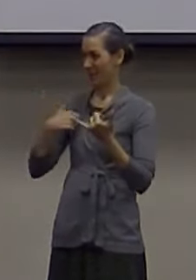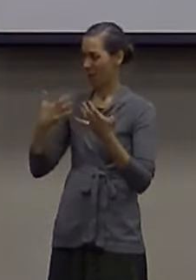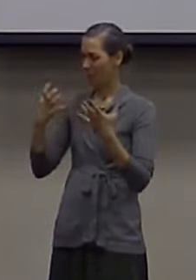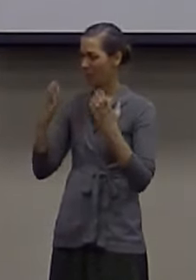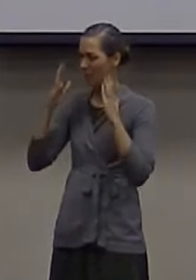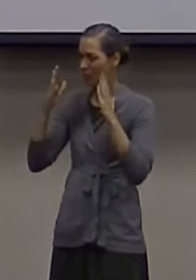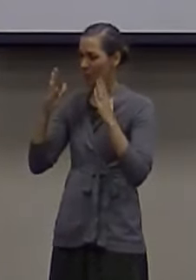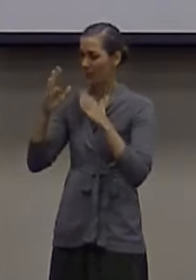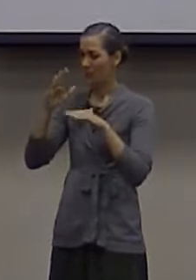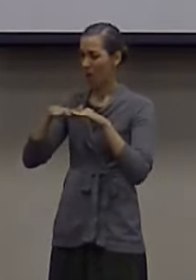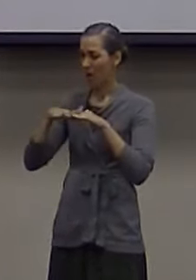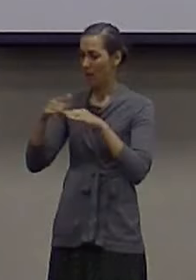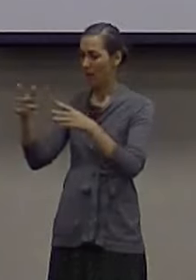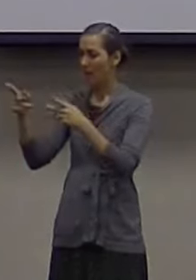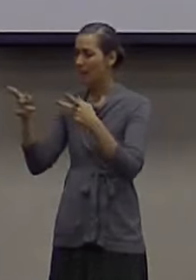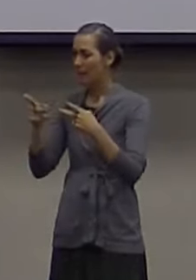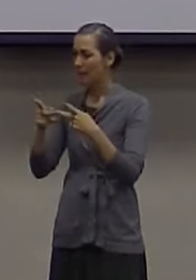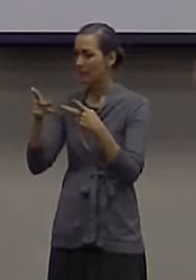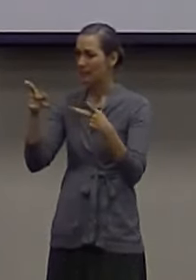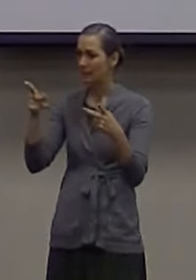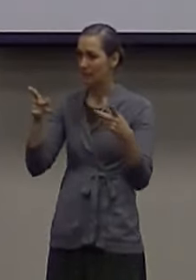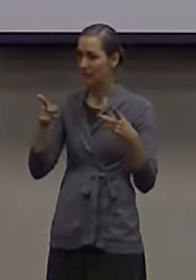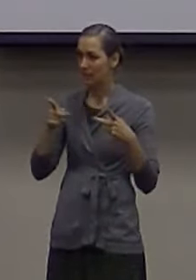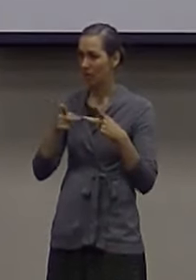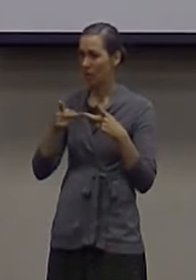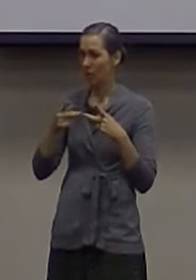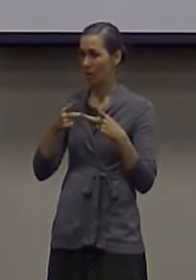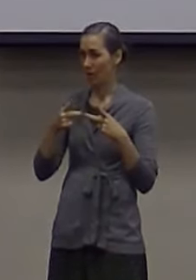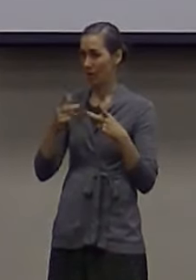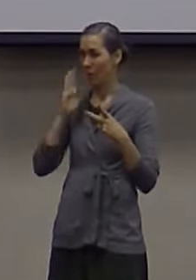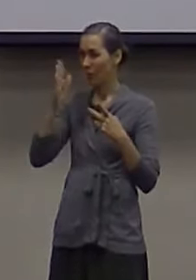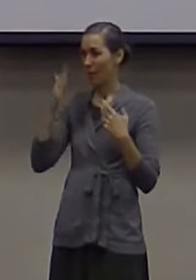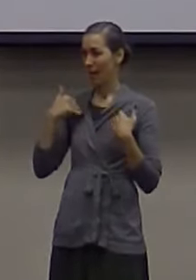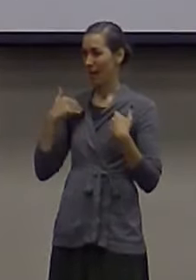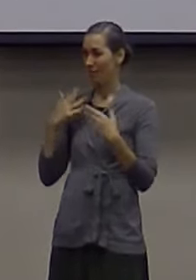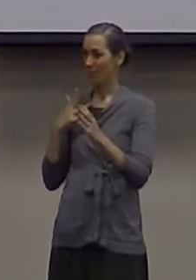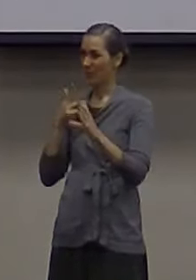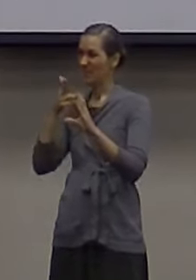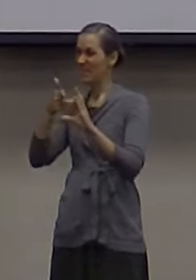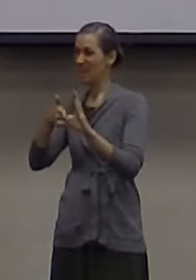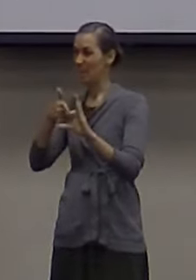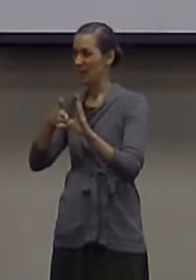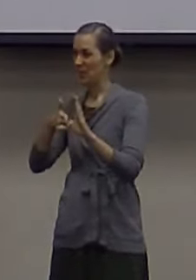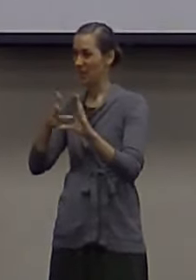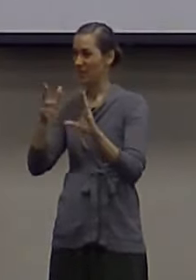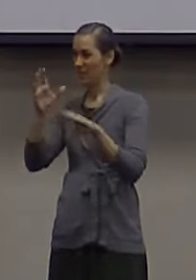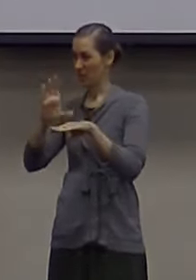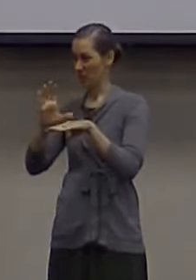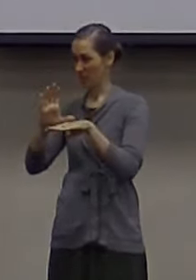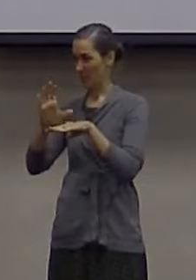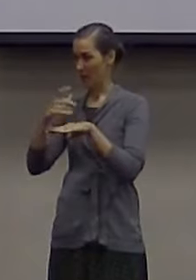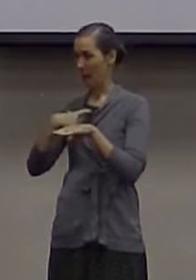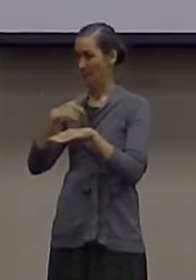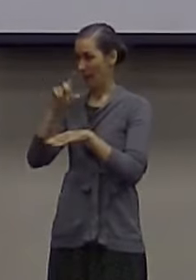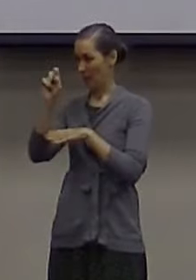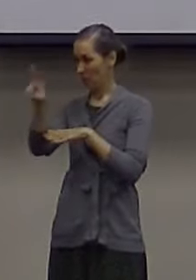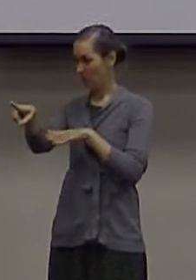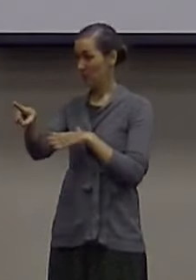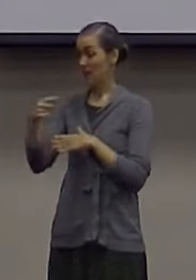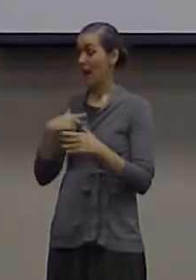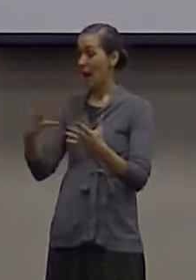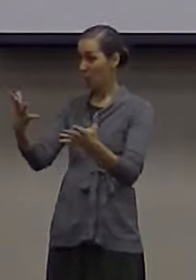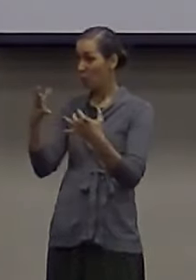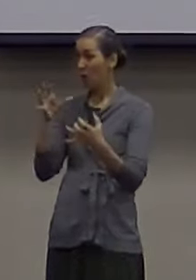want to ask you a question, and this is going to be a participatory chapel, all right? So we're going to do some singing later, but I want to ask you some questions, and I would love your feedback, all right?